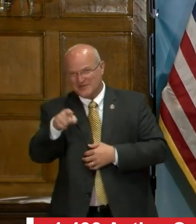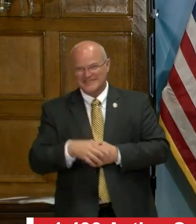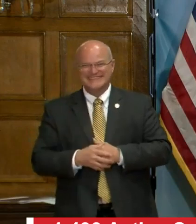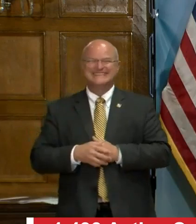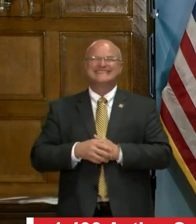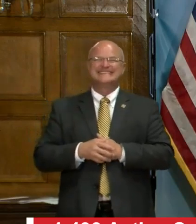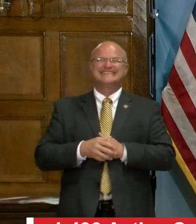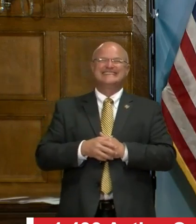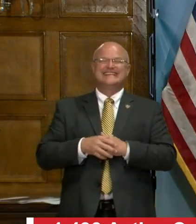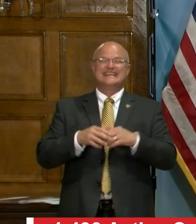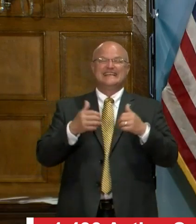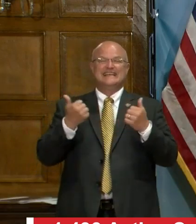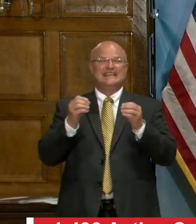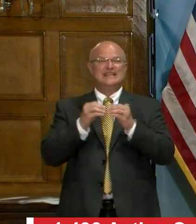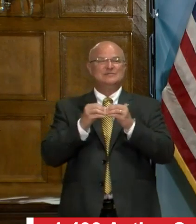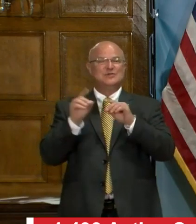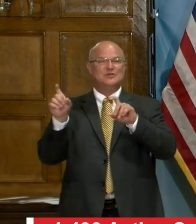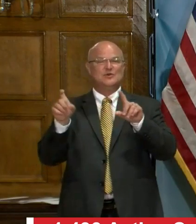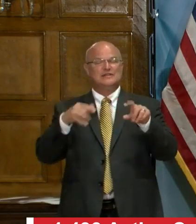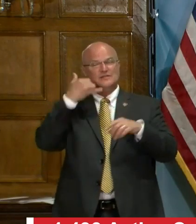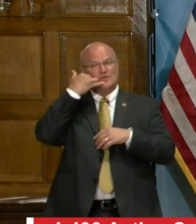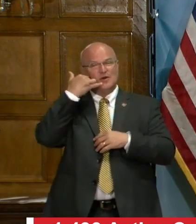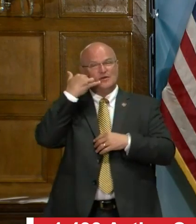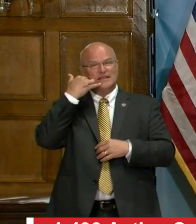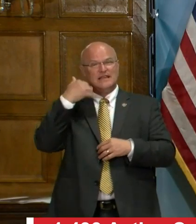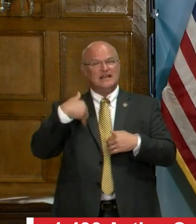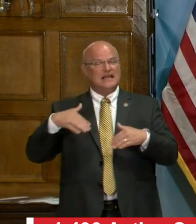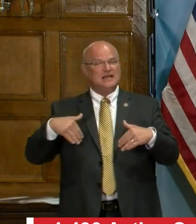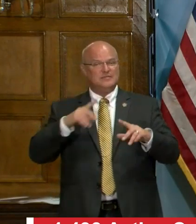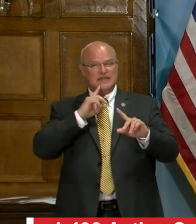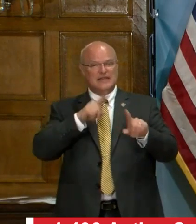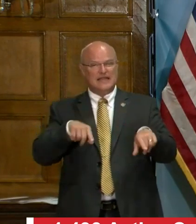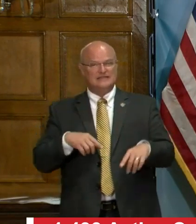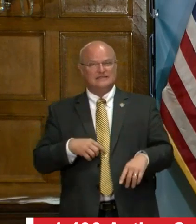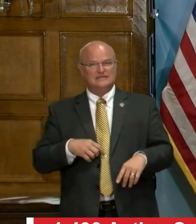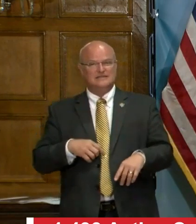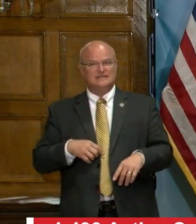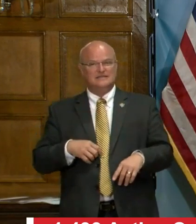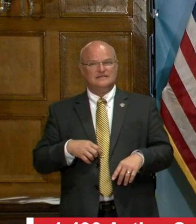you. Is there another question remotely that has not asked yet?